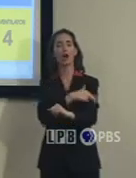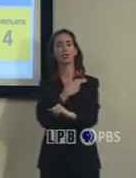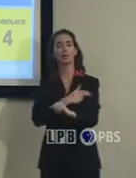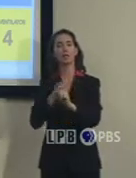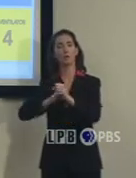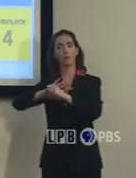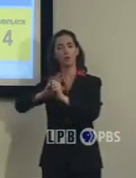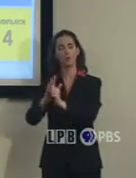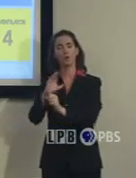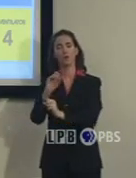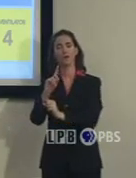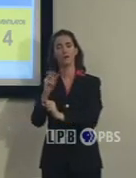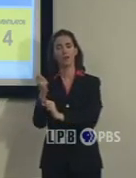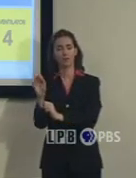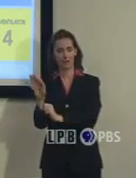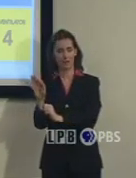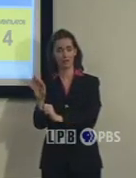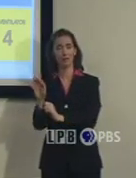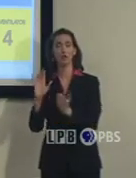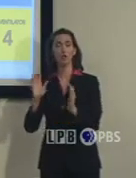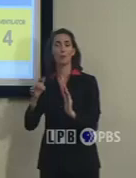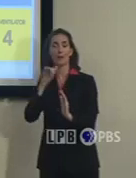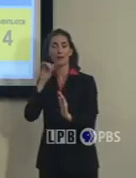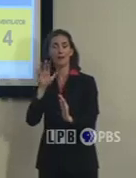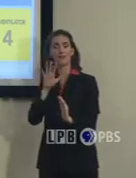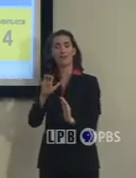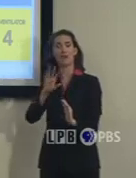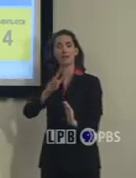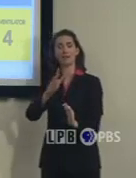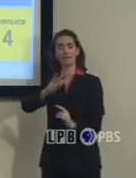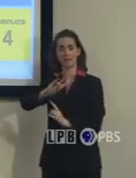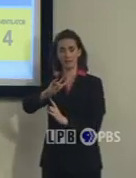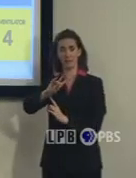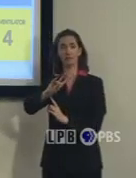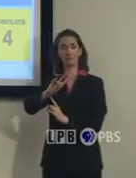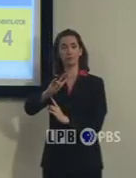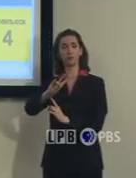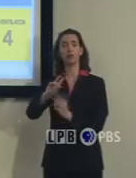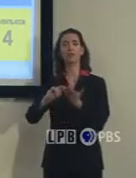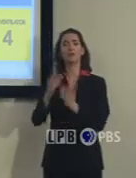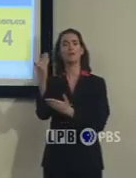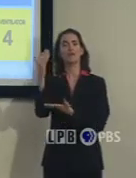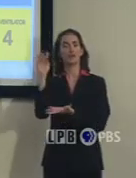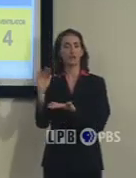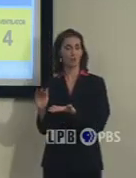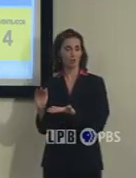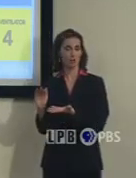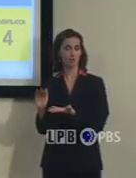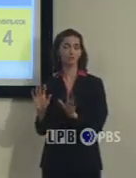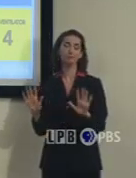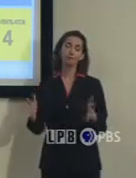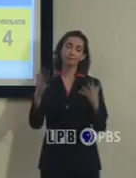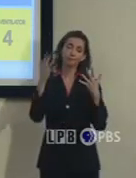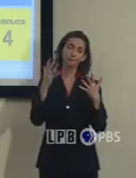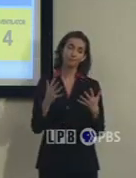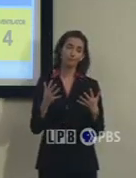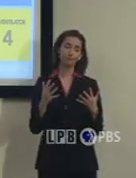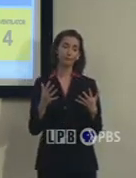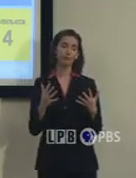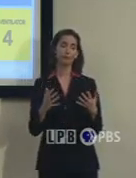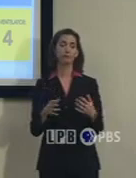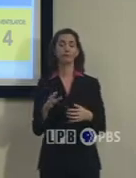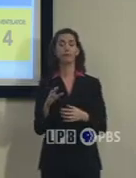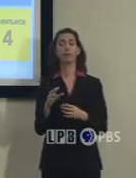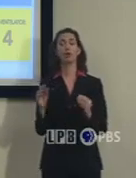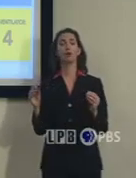that we're reporting, which is down from 567. So that's down 15. Unfortunately, we have